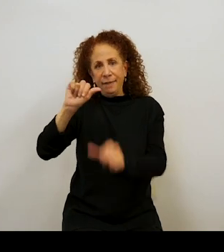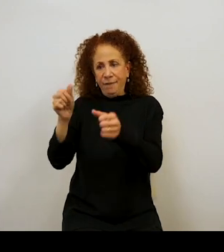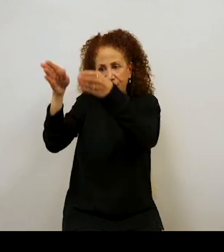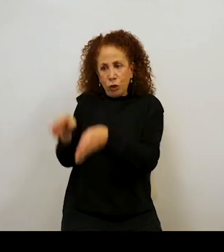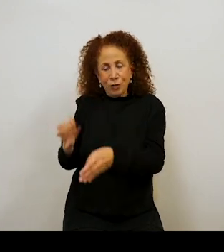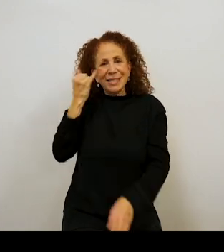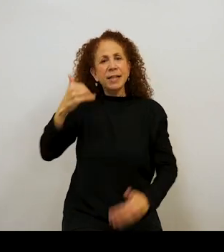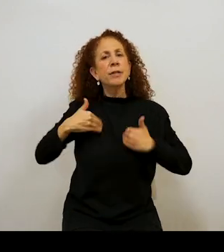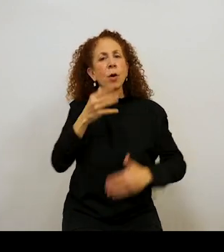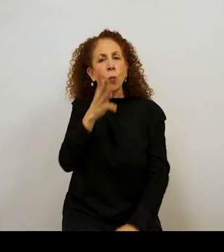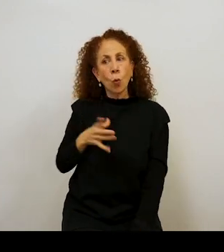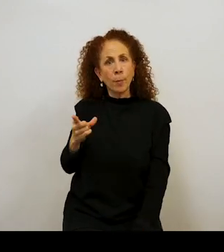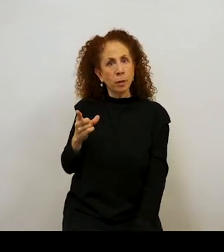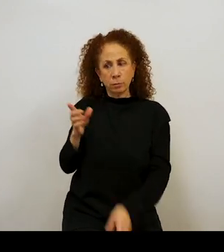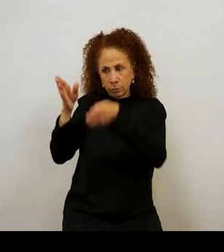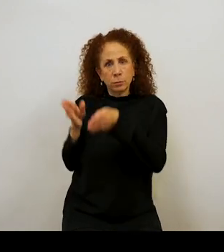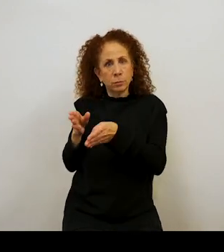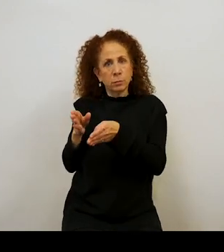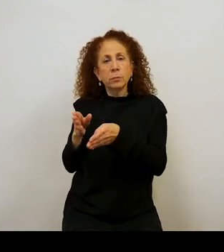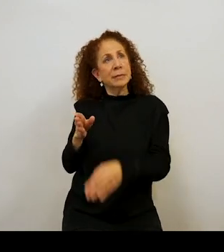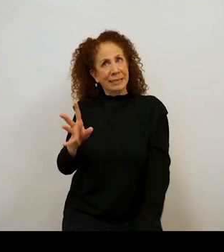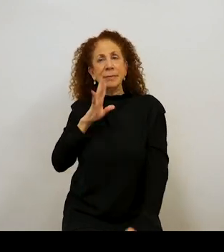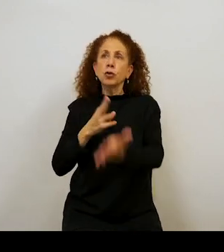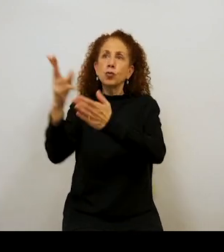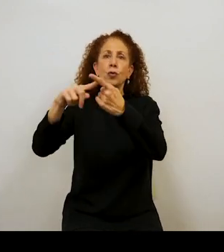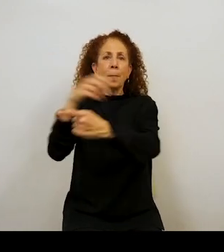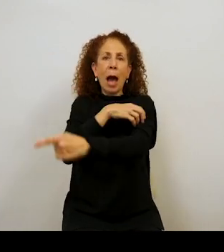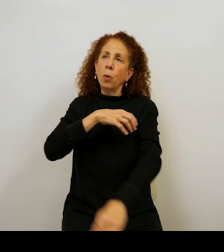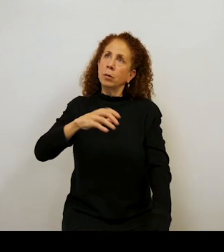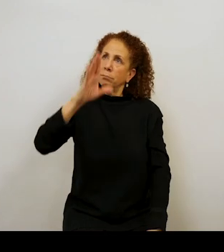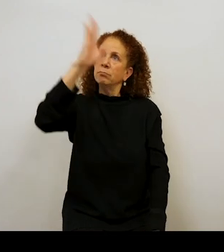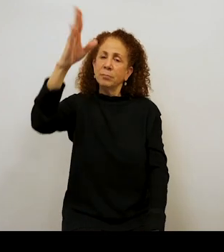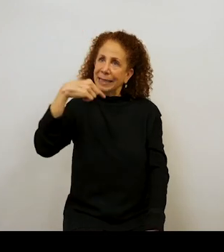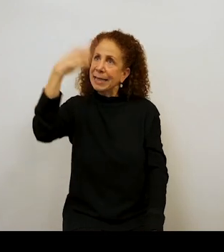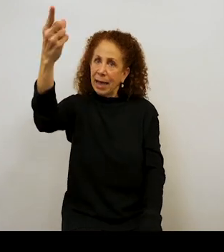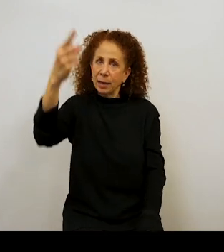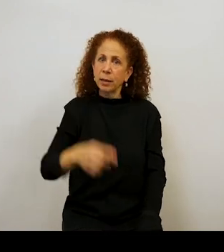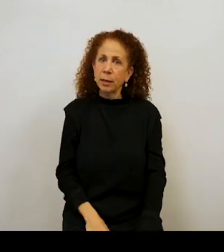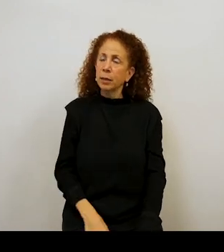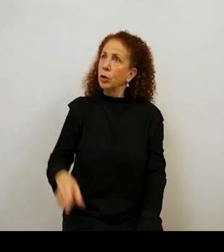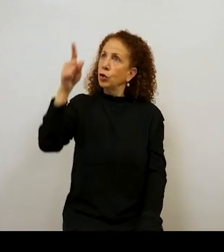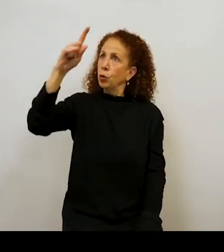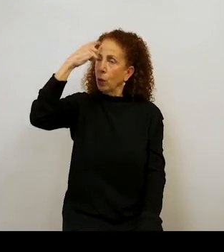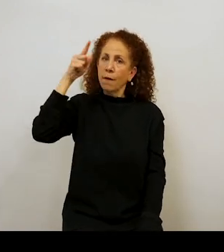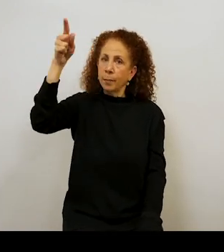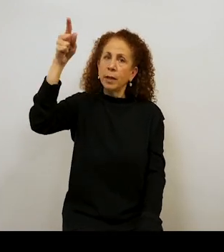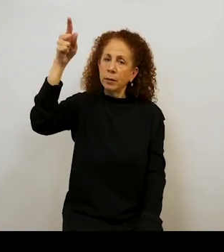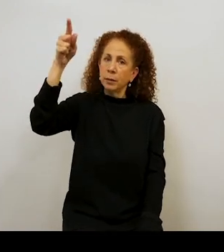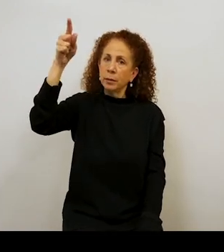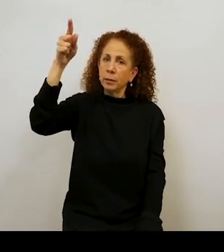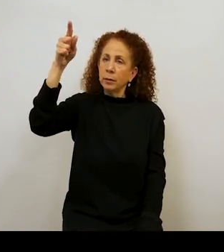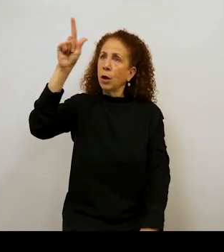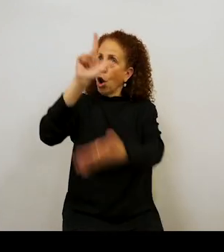this young woman who is speaking truth to power, who is saying, you governments,